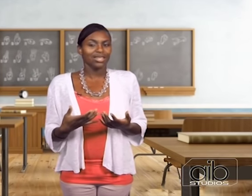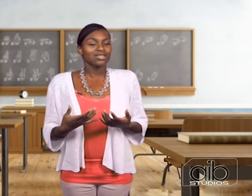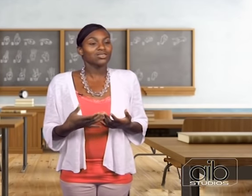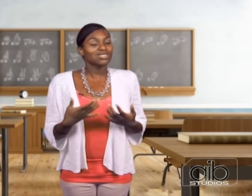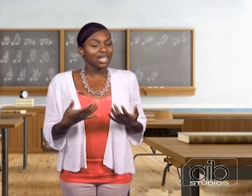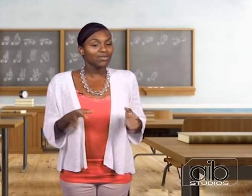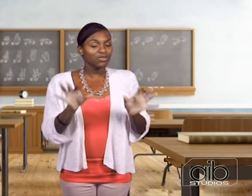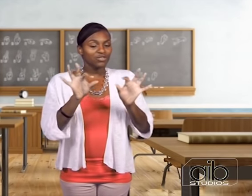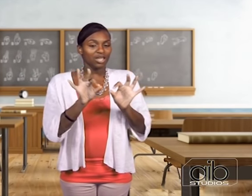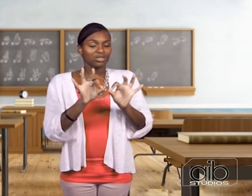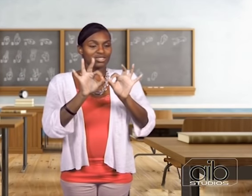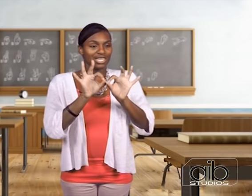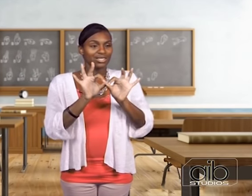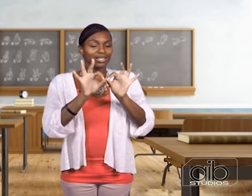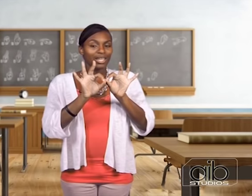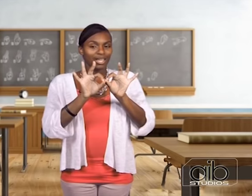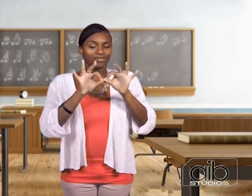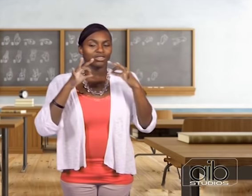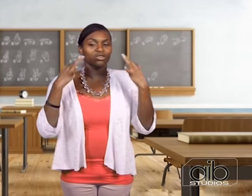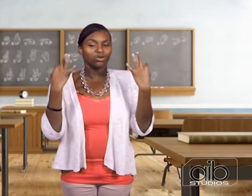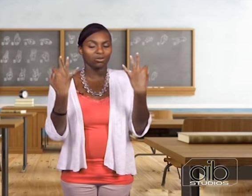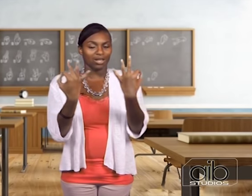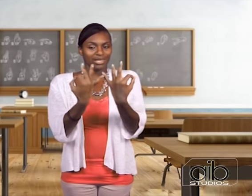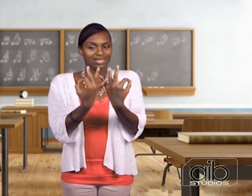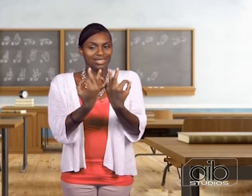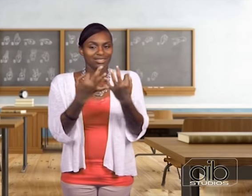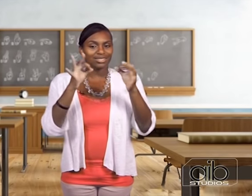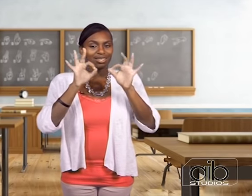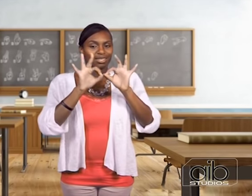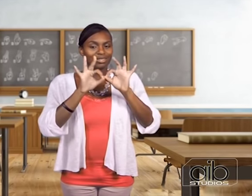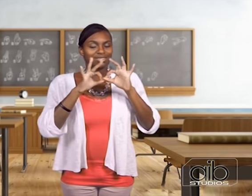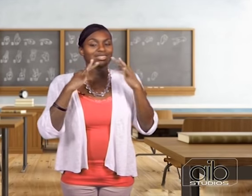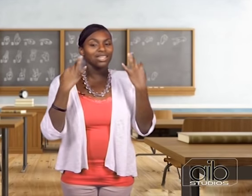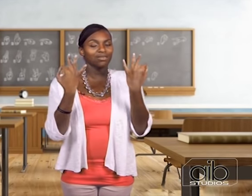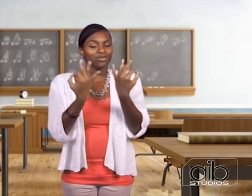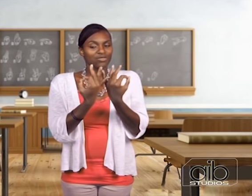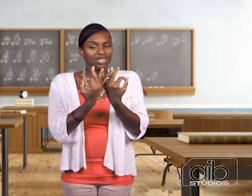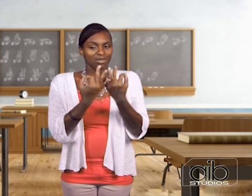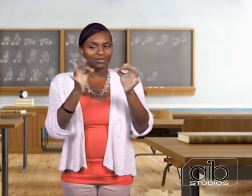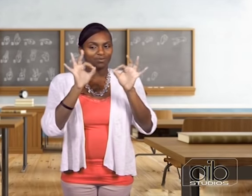So the sign for family, you take the letter F and you go around like this. This is a sign for family.